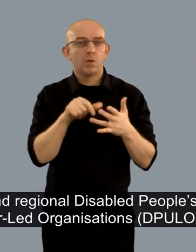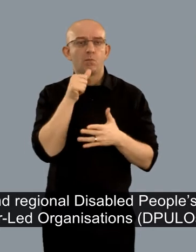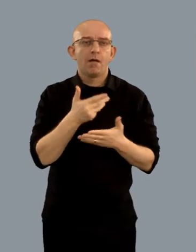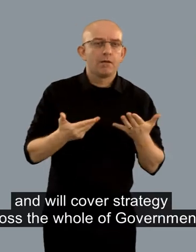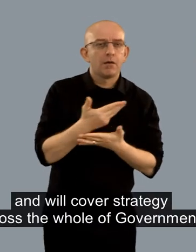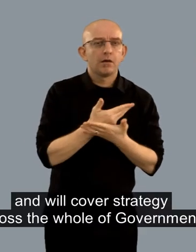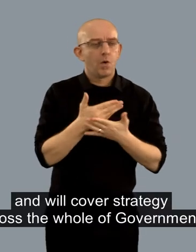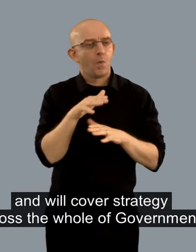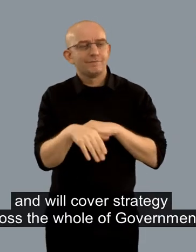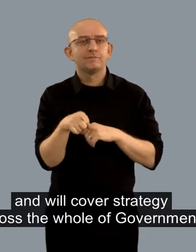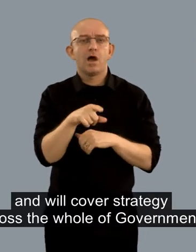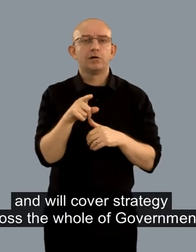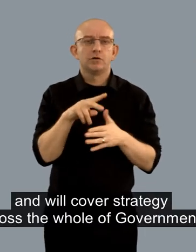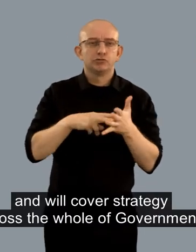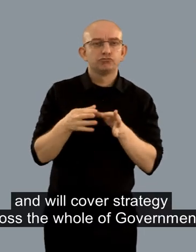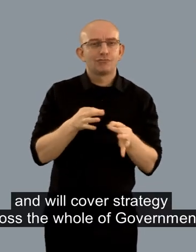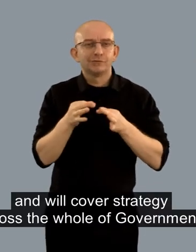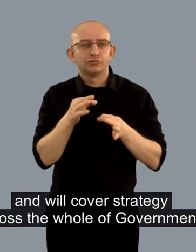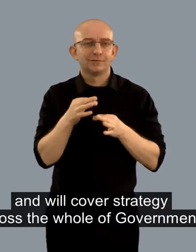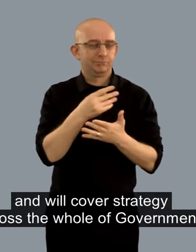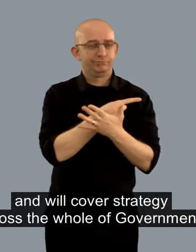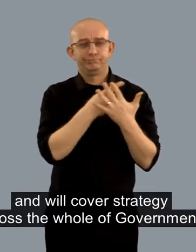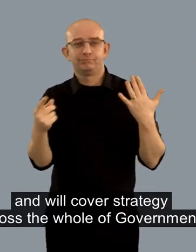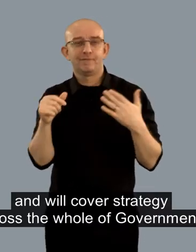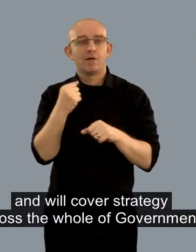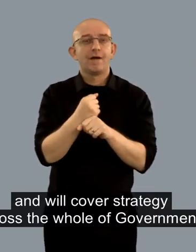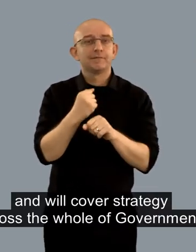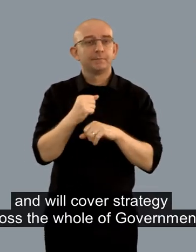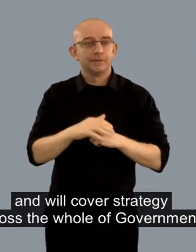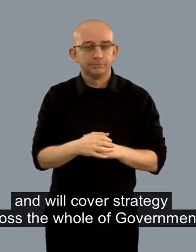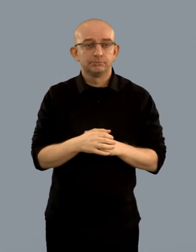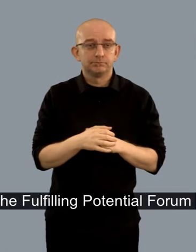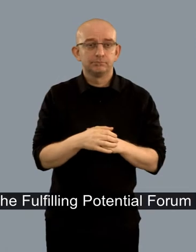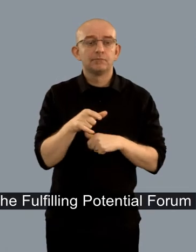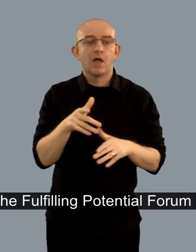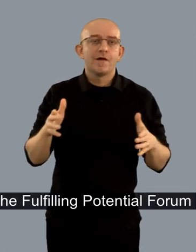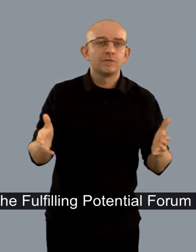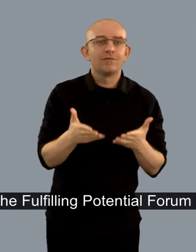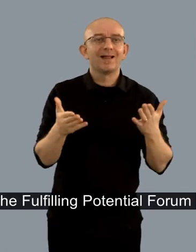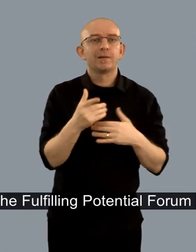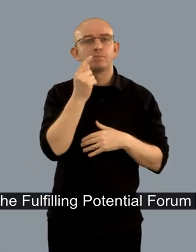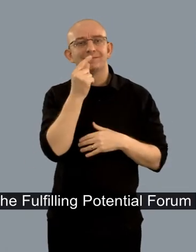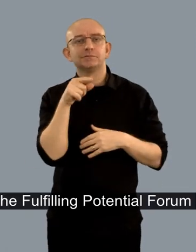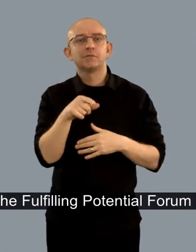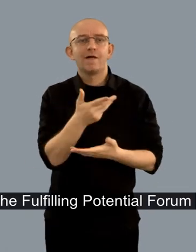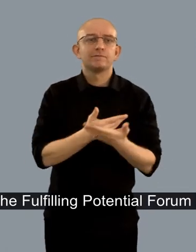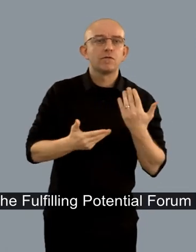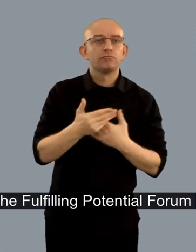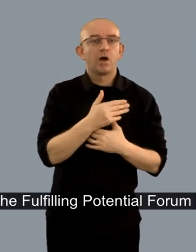DPULOs, and will cover strategy across the whole of government. The Fulfilling Potential Forum